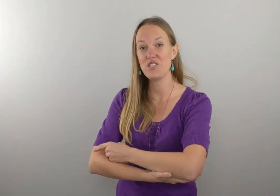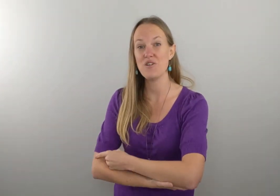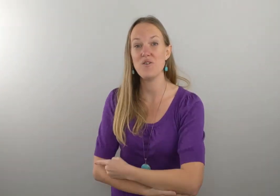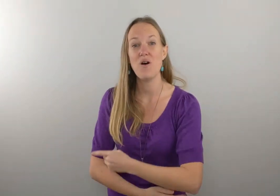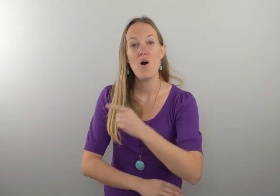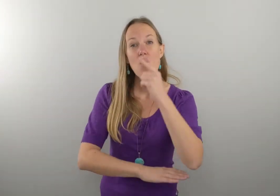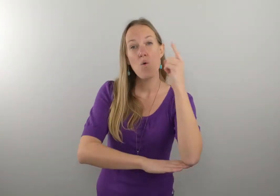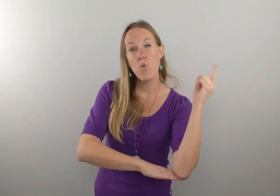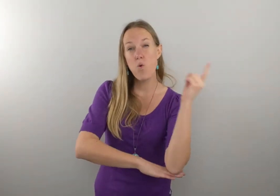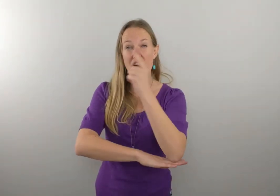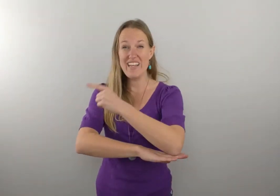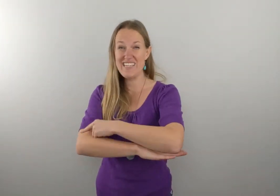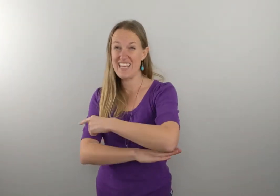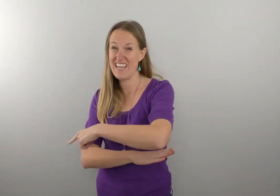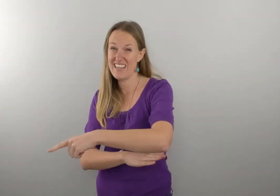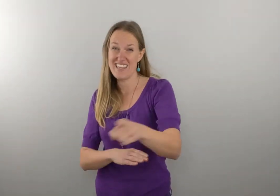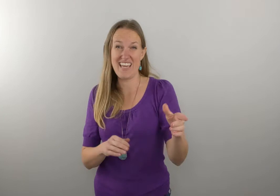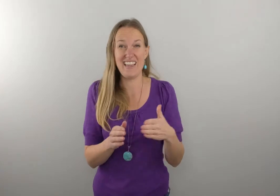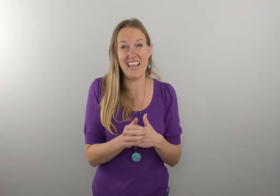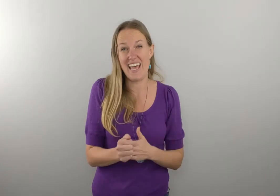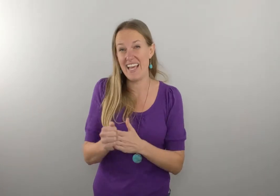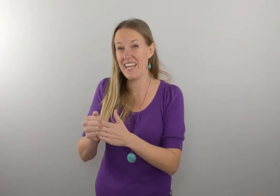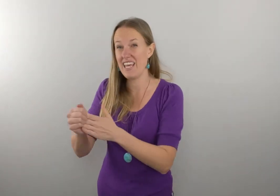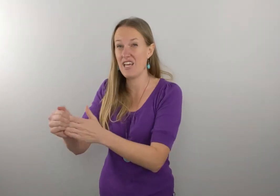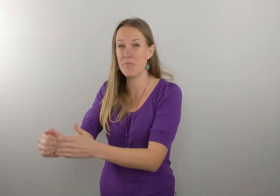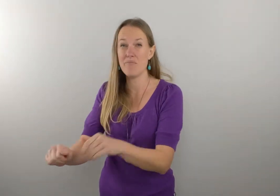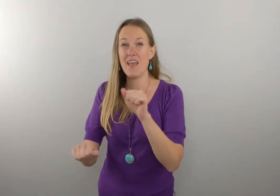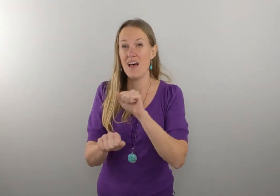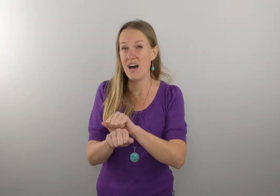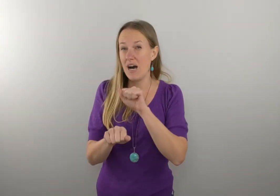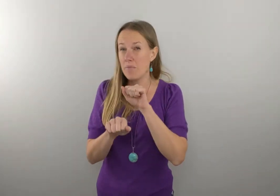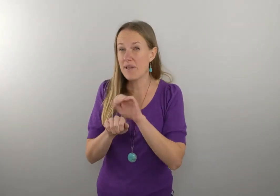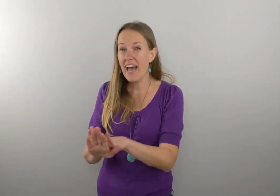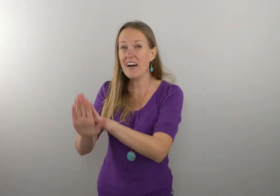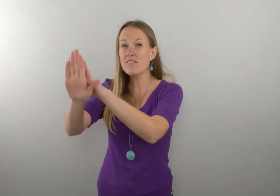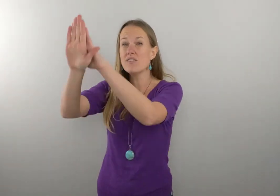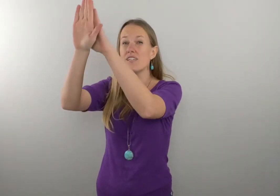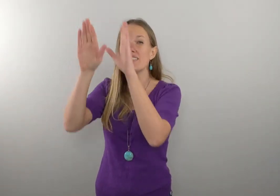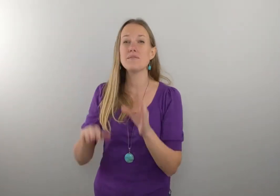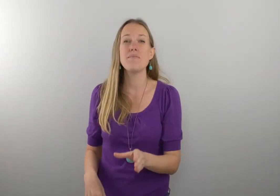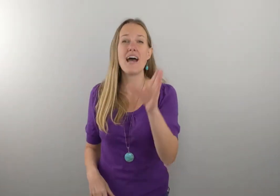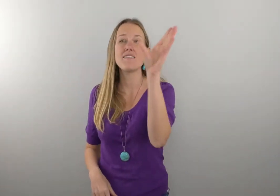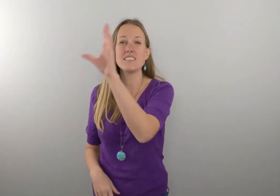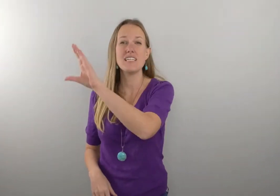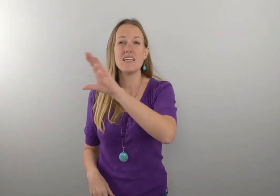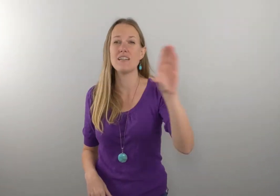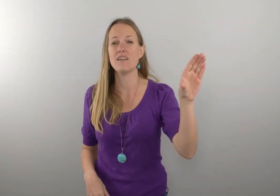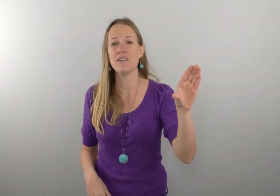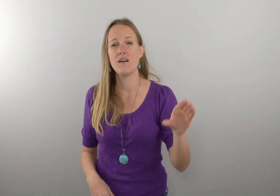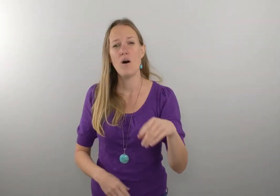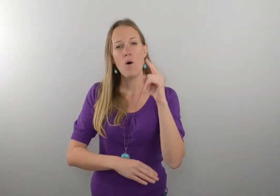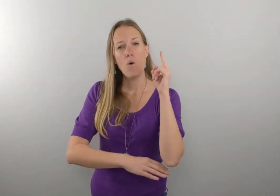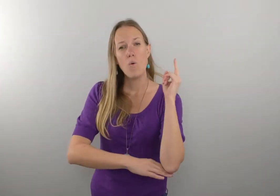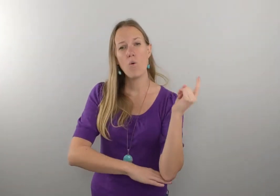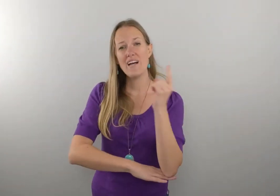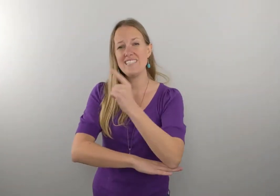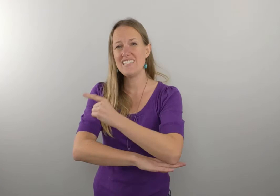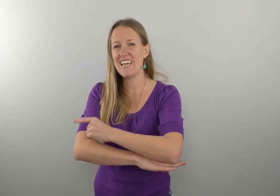2. One day they led him up Calvary's mountain. One